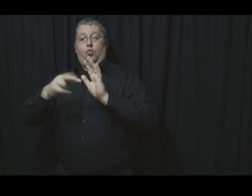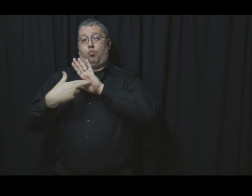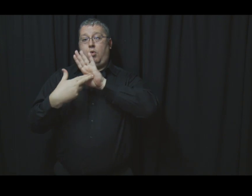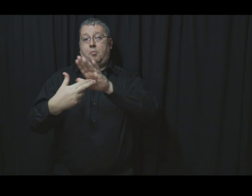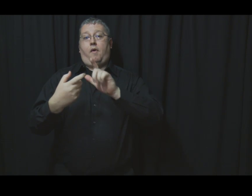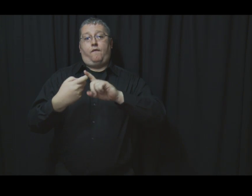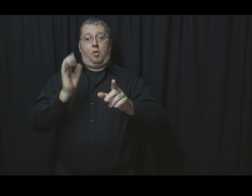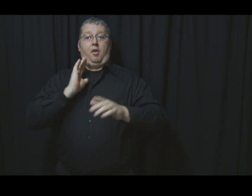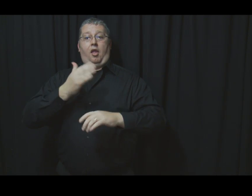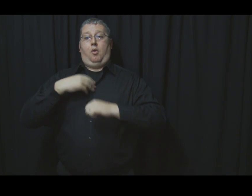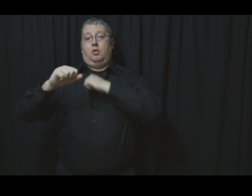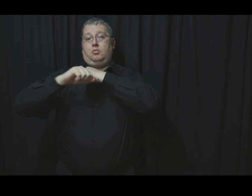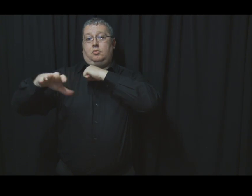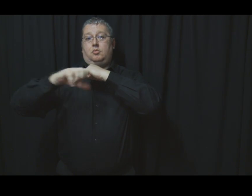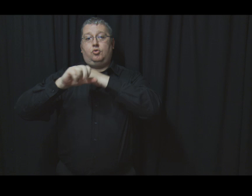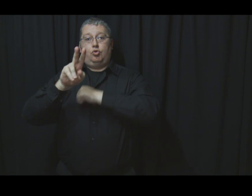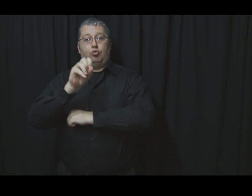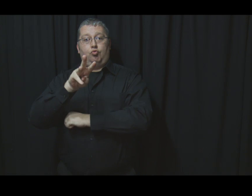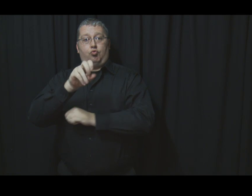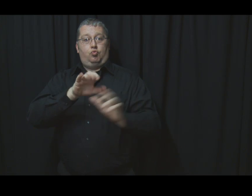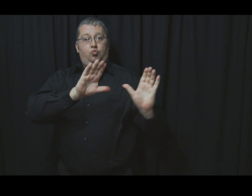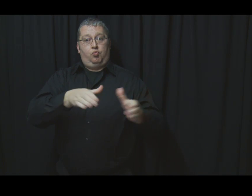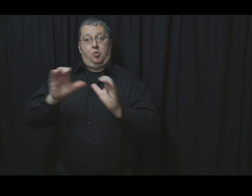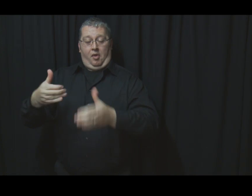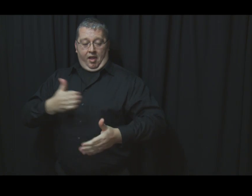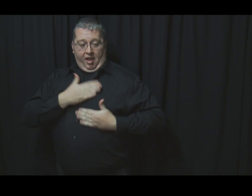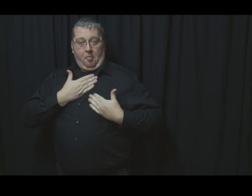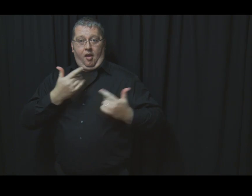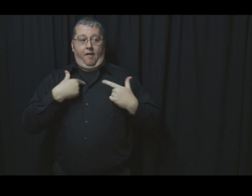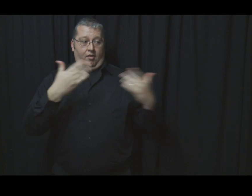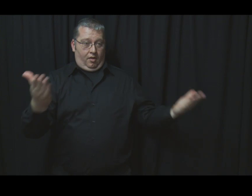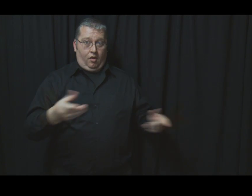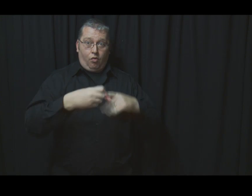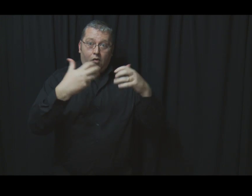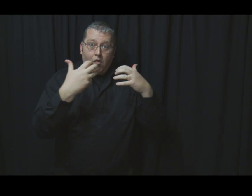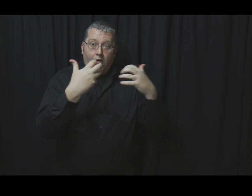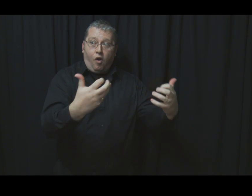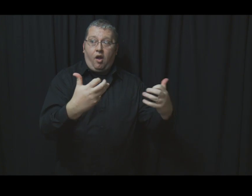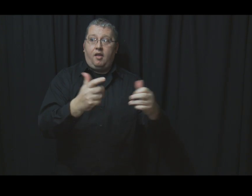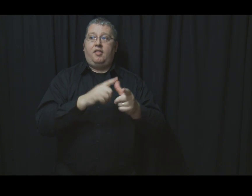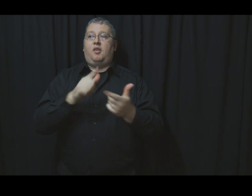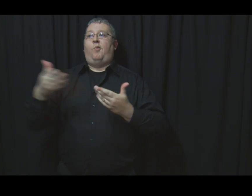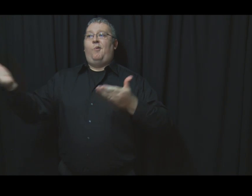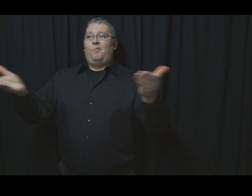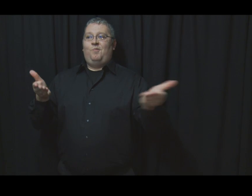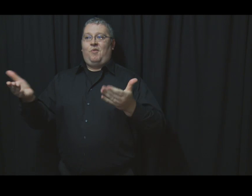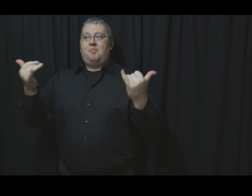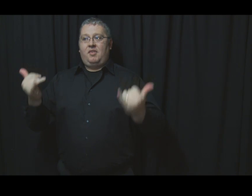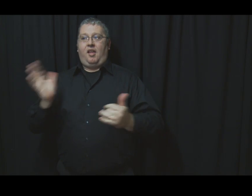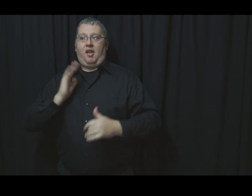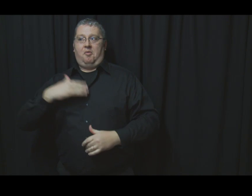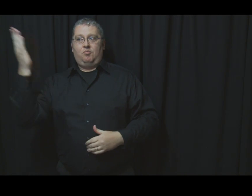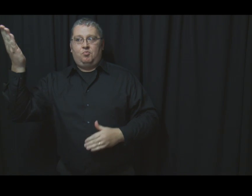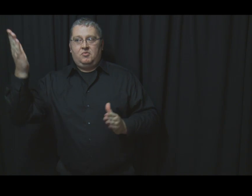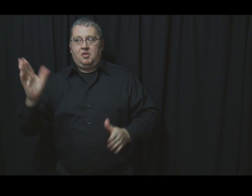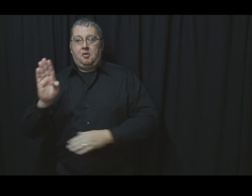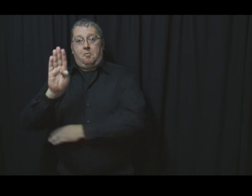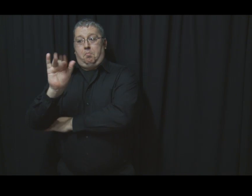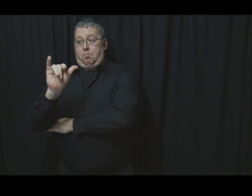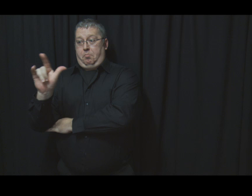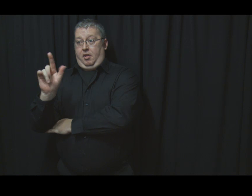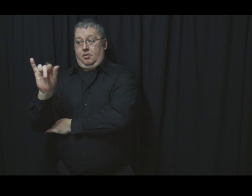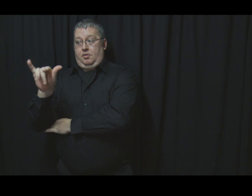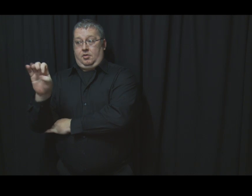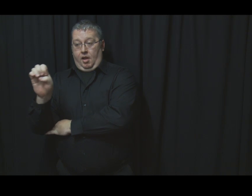world's great news organizations. We're glad to have them here as well. And now let's welcome our debaters, Mr. Bill Nye and Mr. Ken Ham.